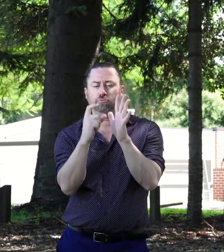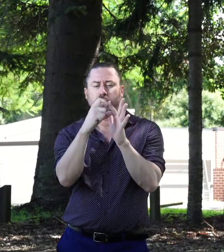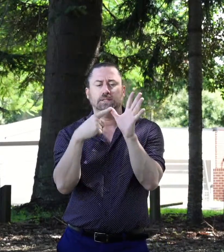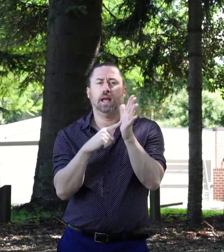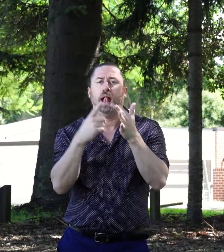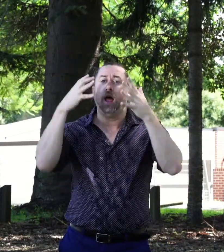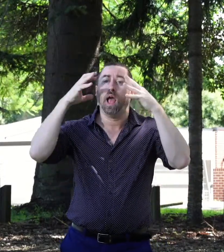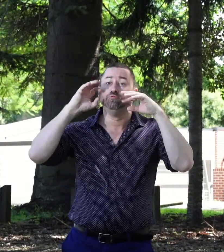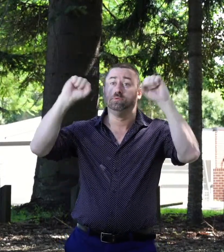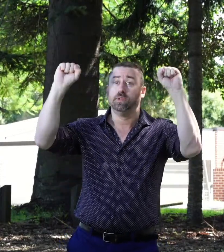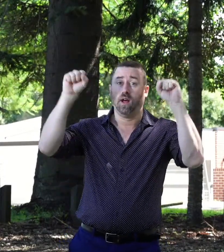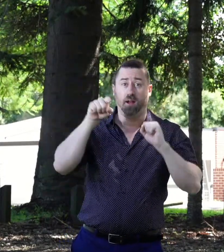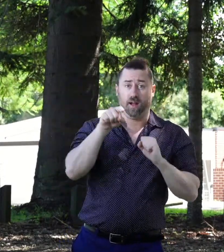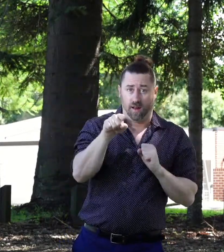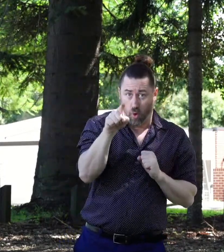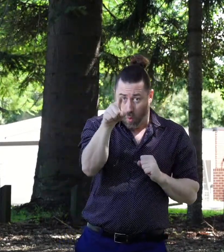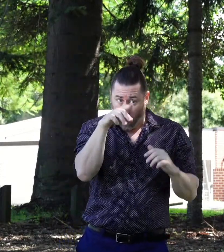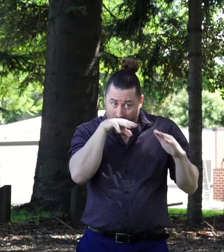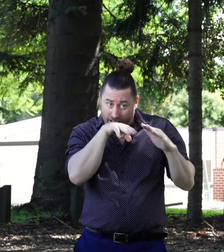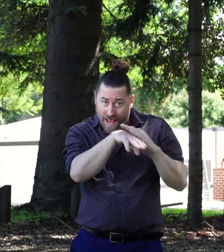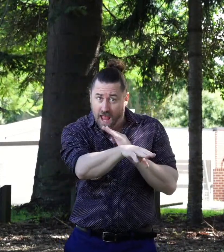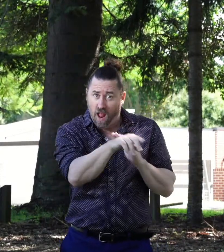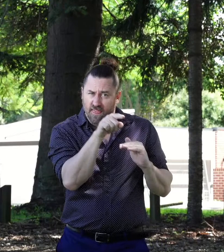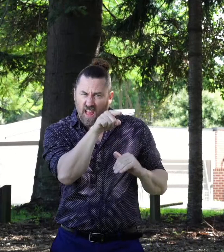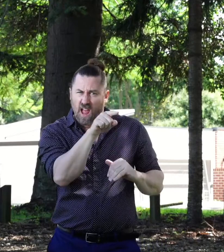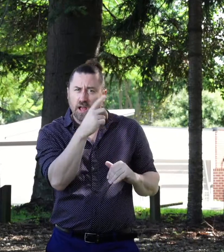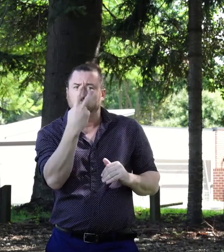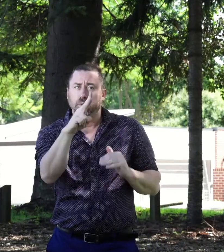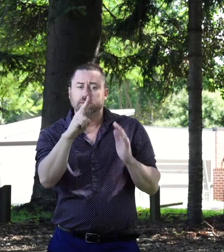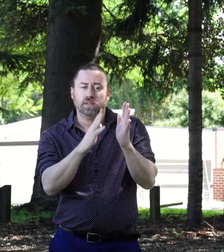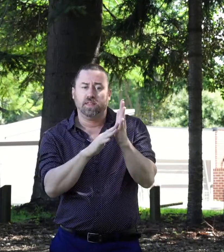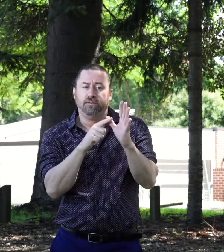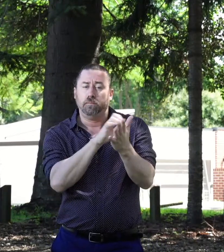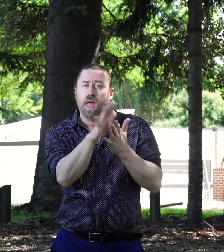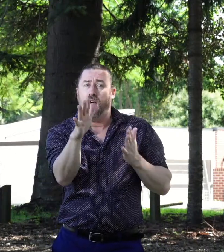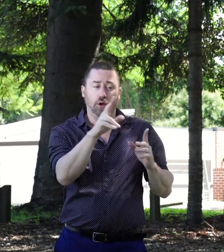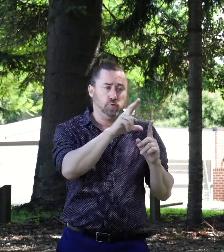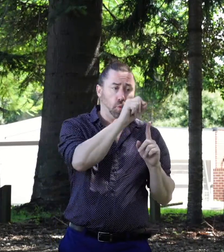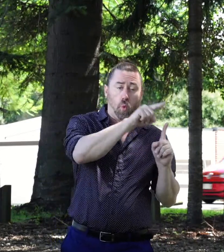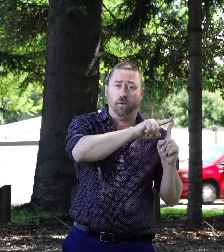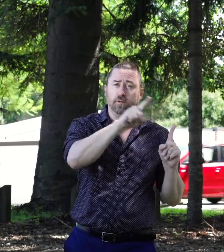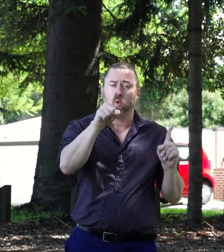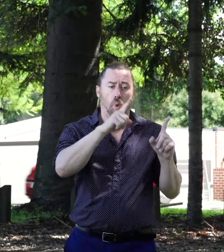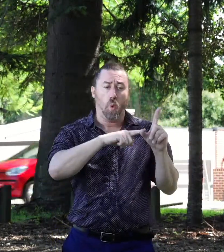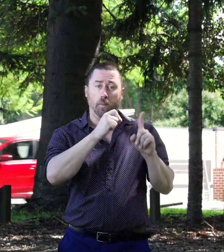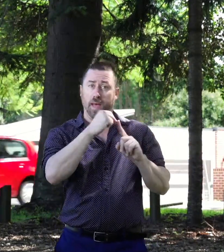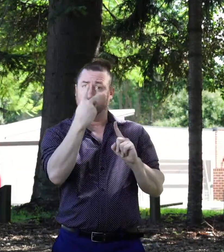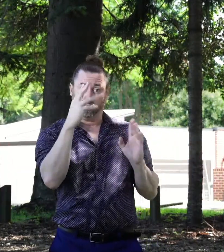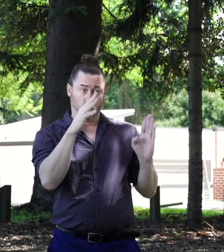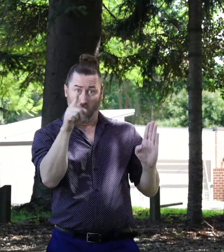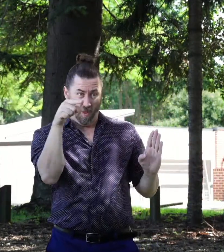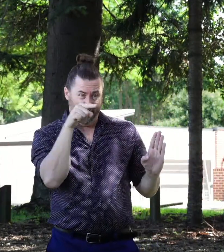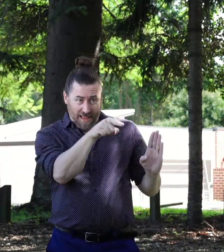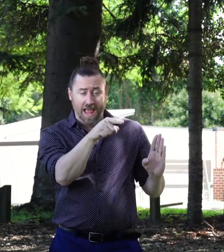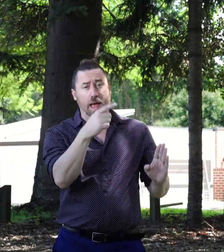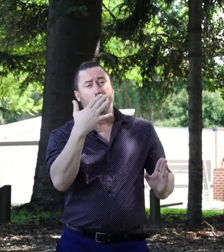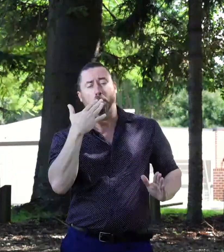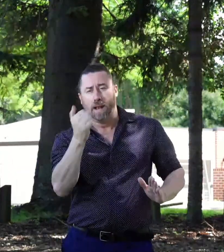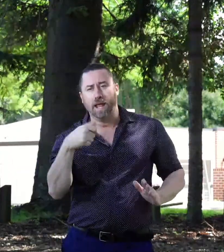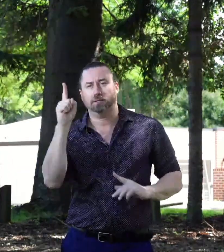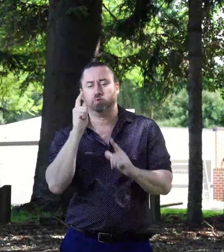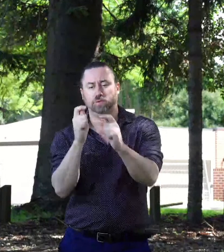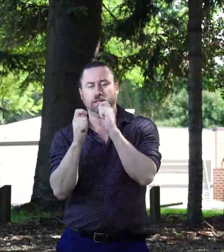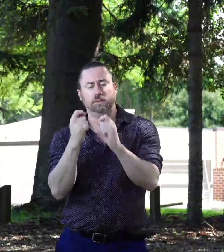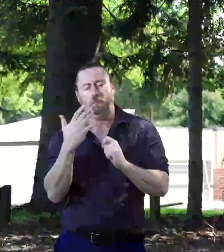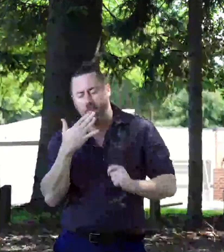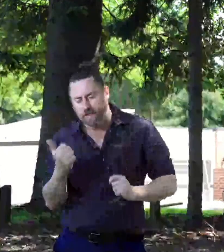that particular period of time to please come forward and get tested. I mean, that's pretty crucial so we can rule out any further